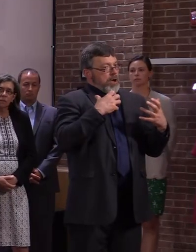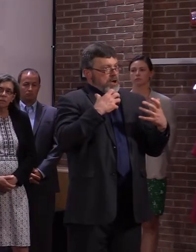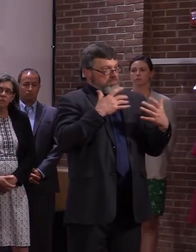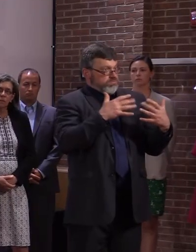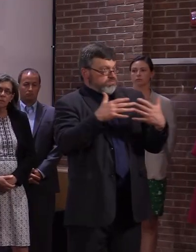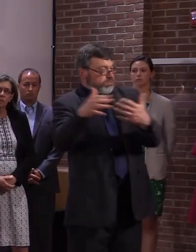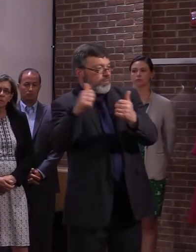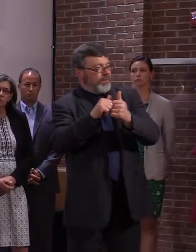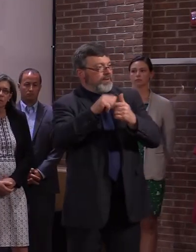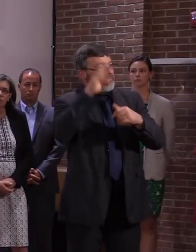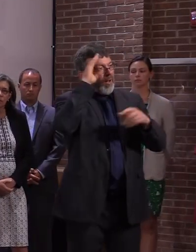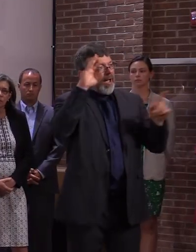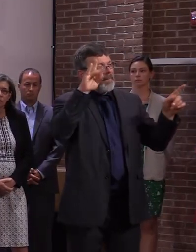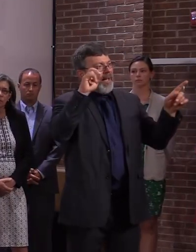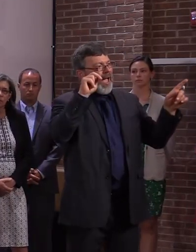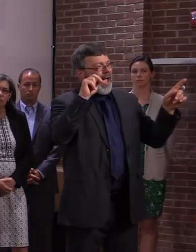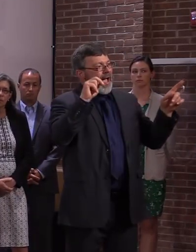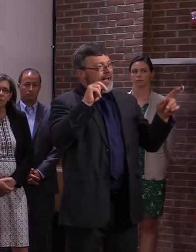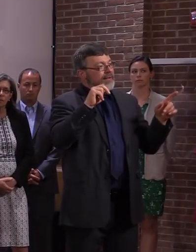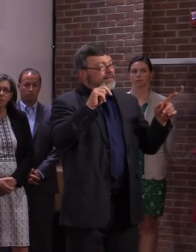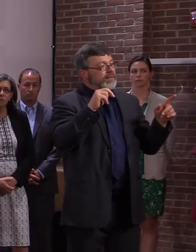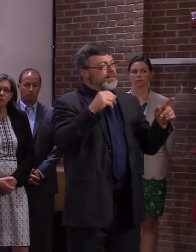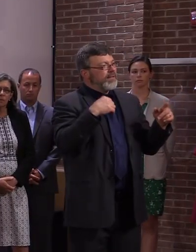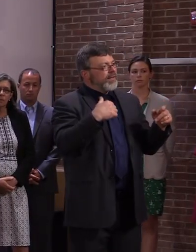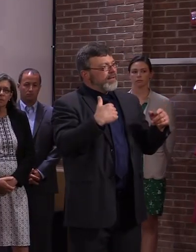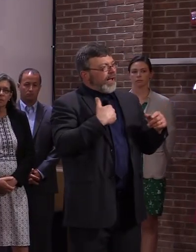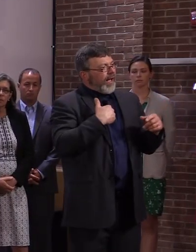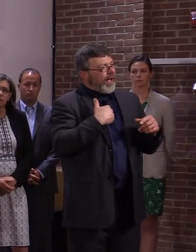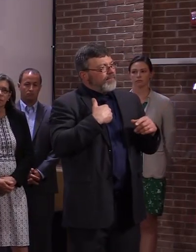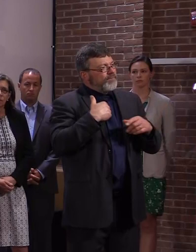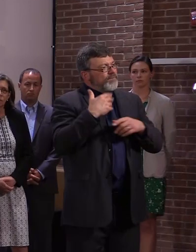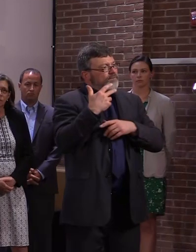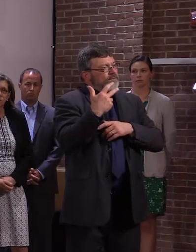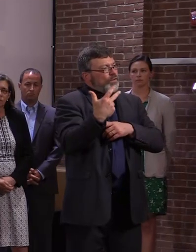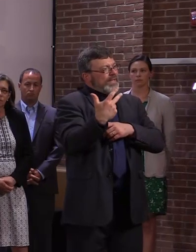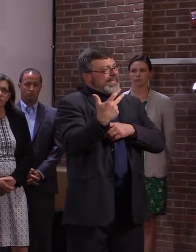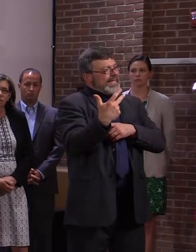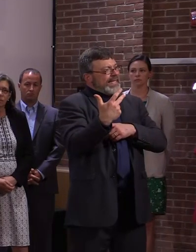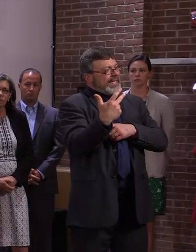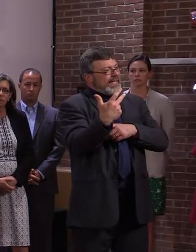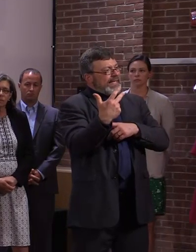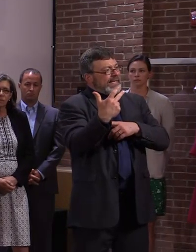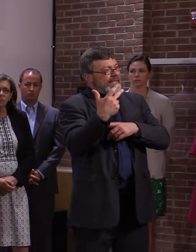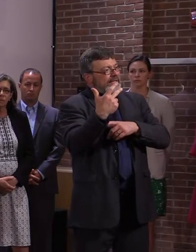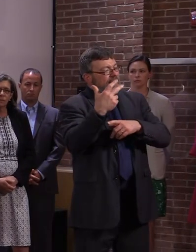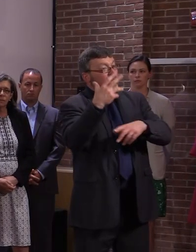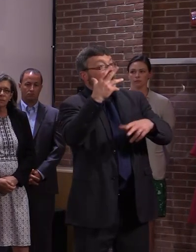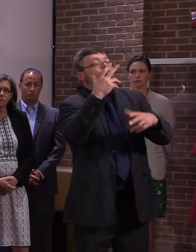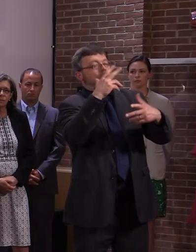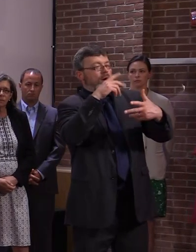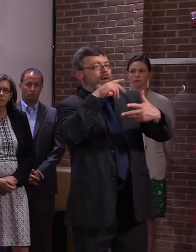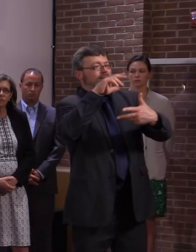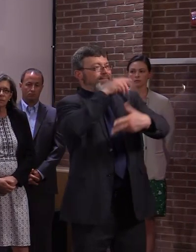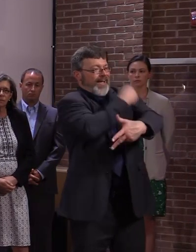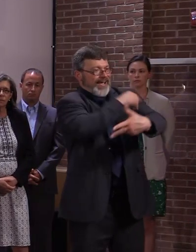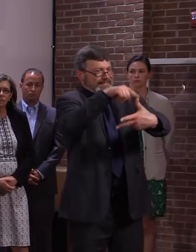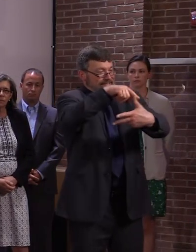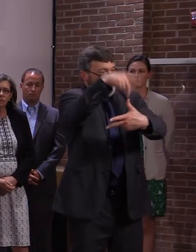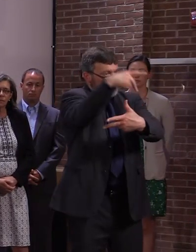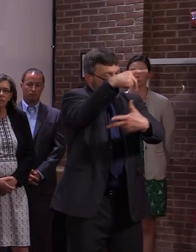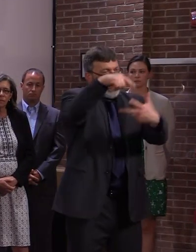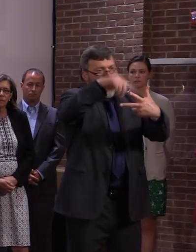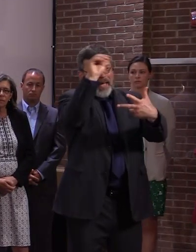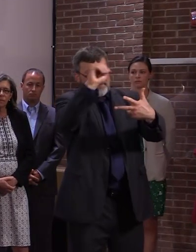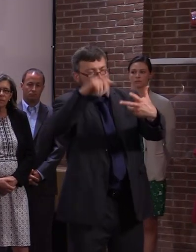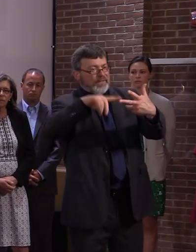three vaccines that are viable. And so I don't know as you can look back in history and see